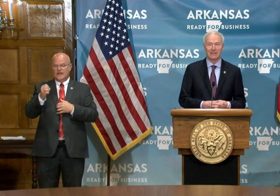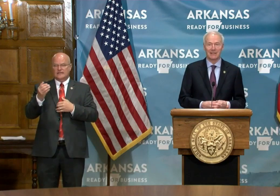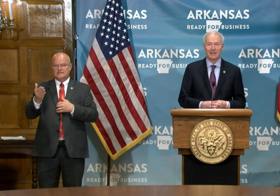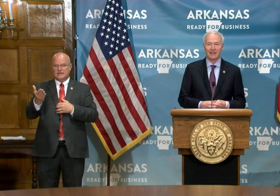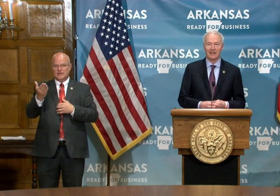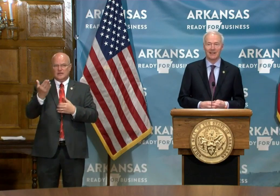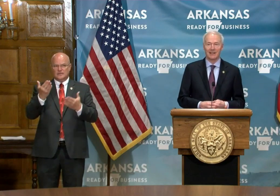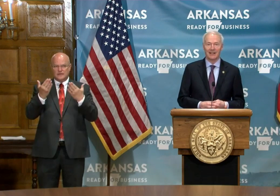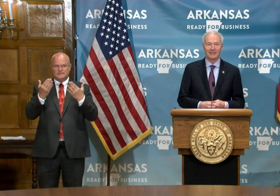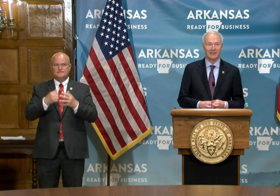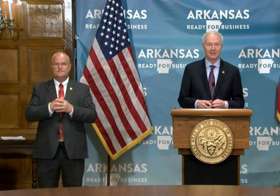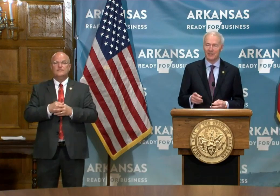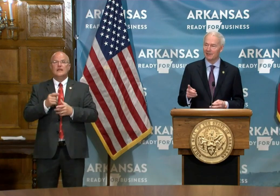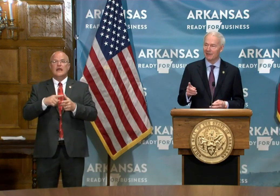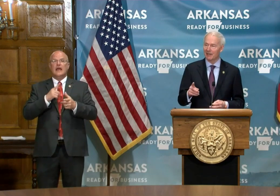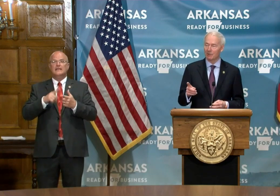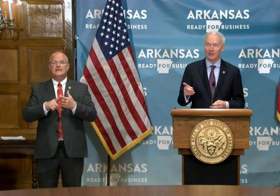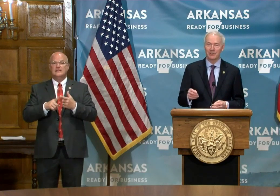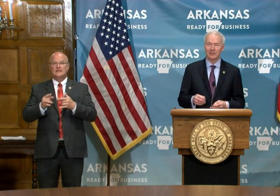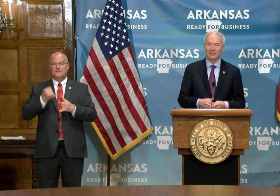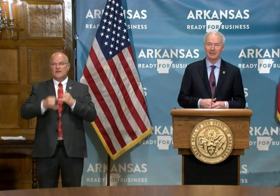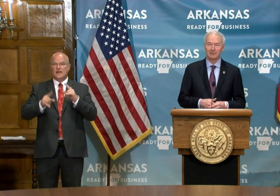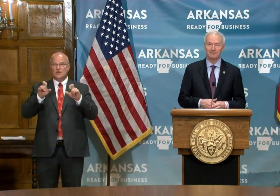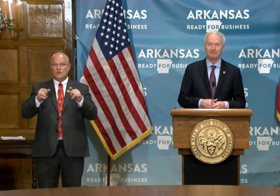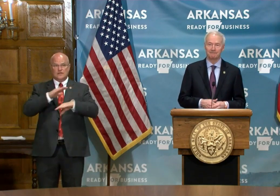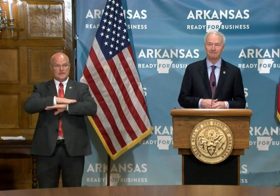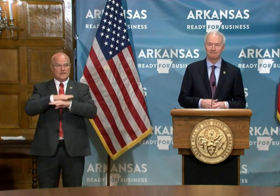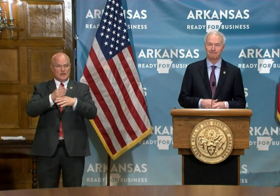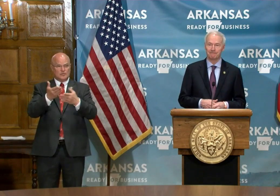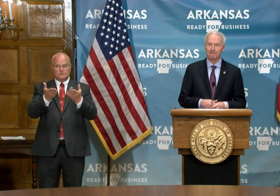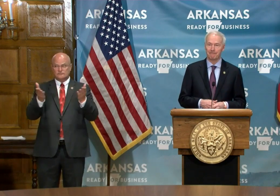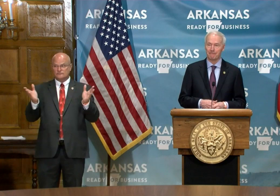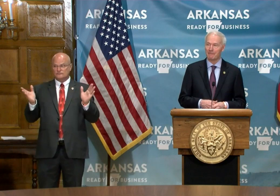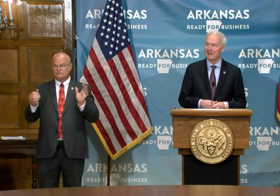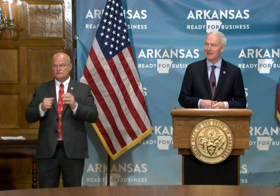in. And then is there any final question at the table?